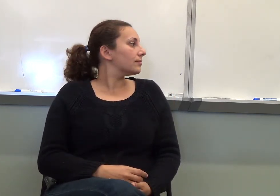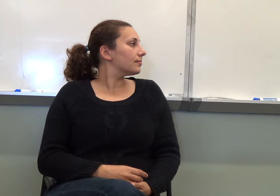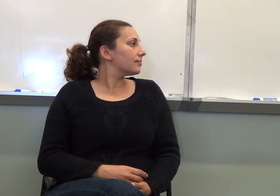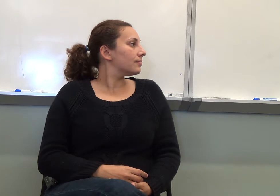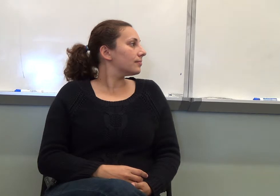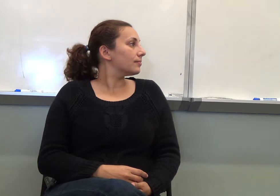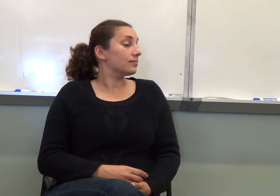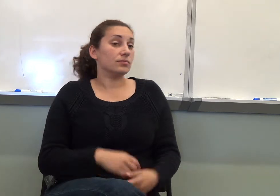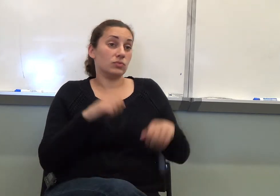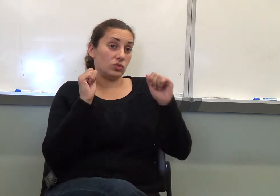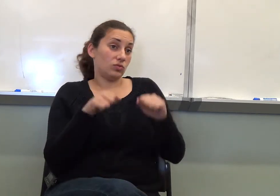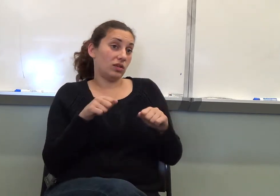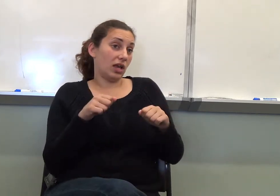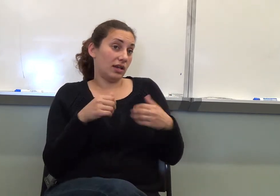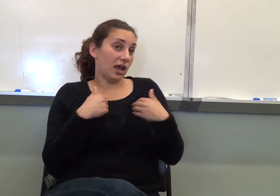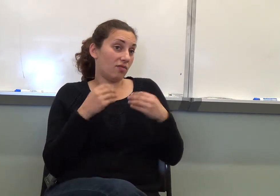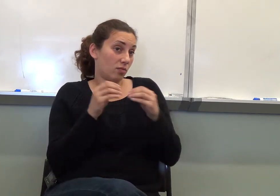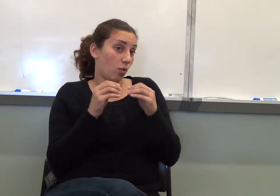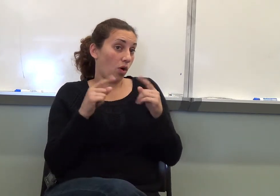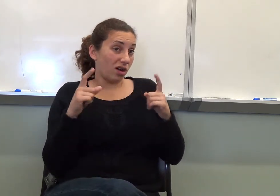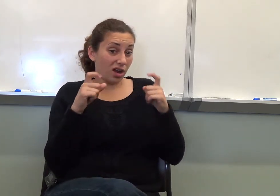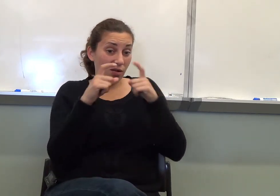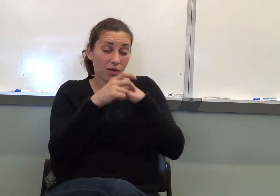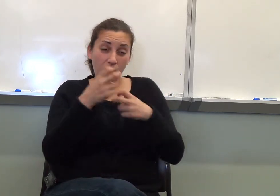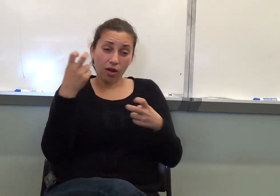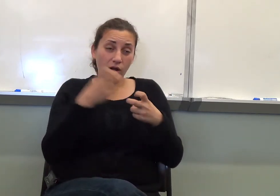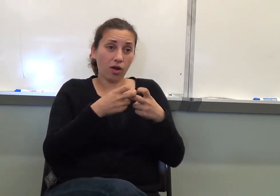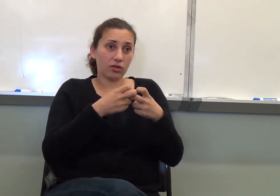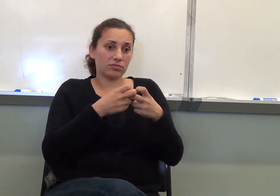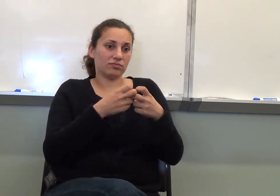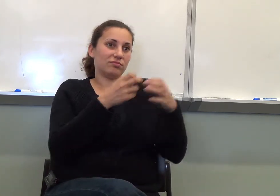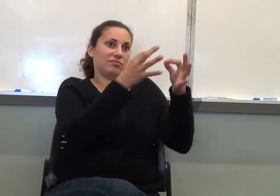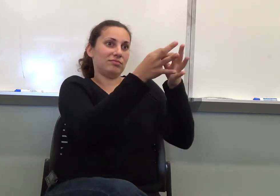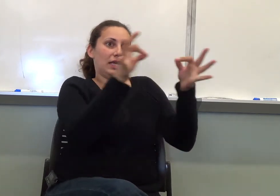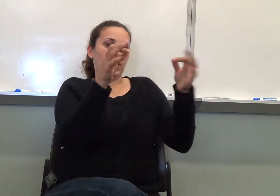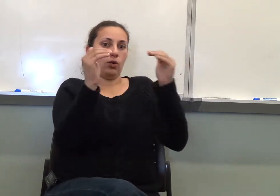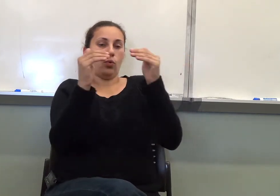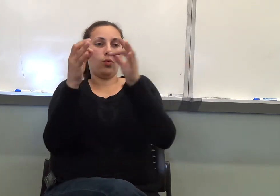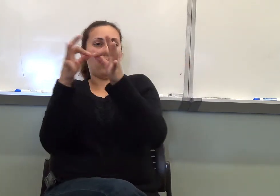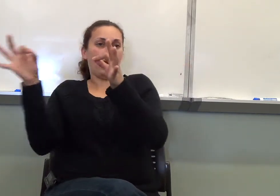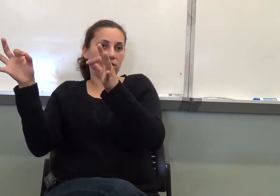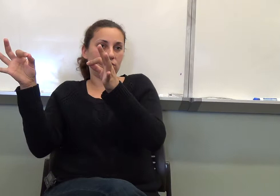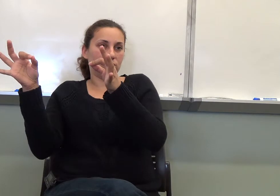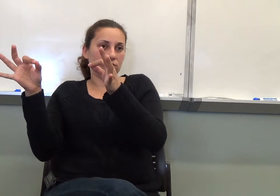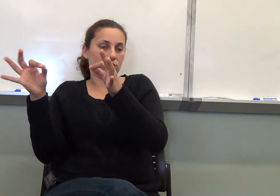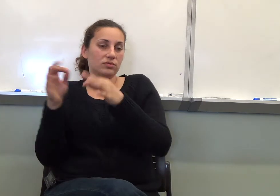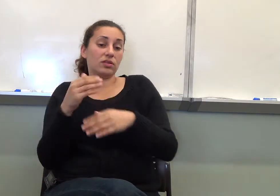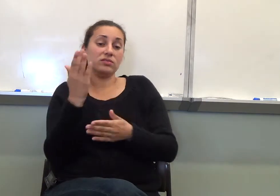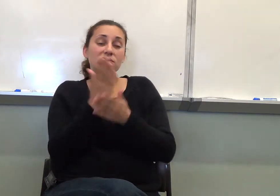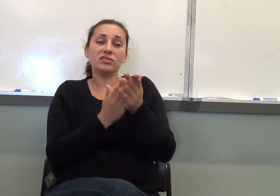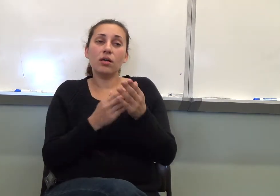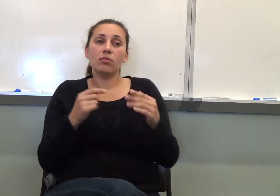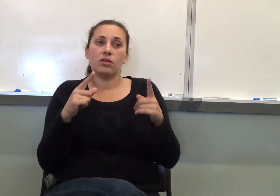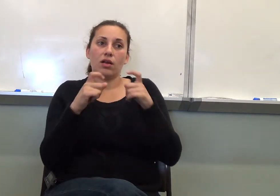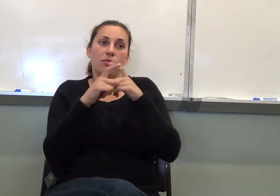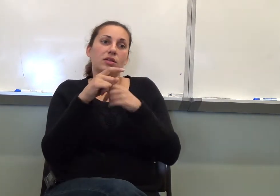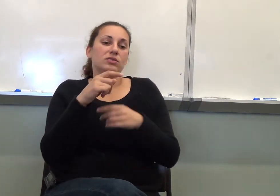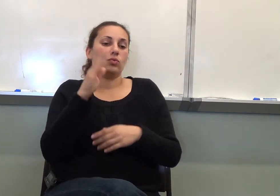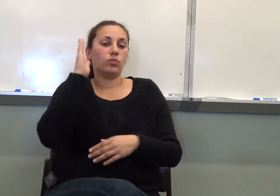You can have far more complicated equations than that. And we'll be getting to, some that are pretty complex this week. You can do